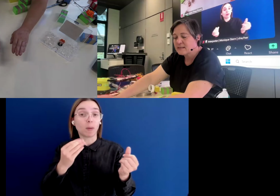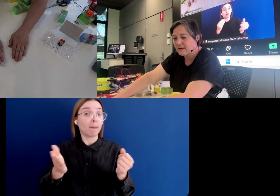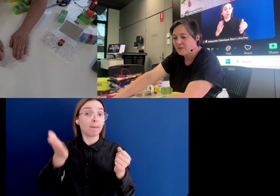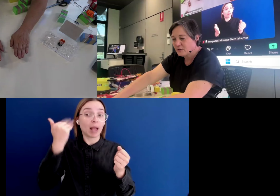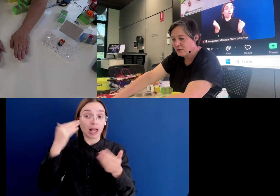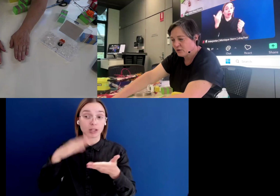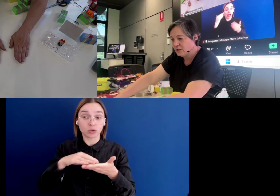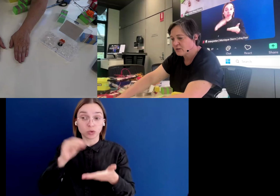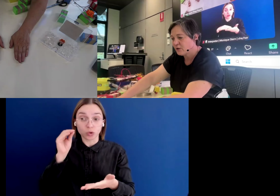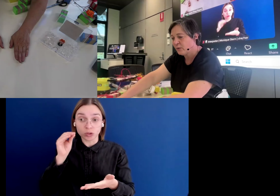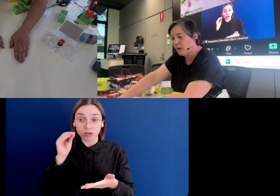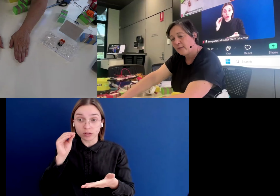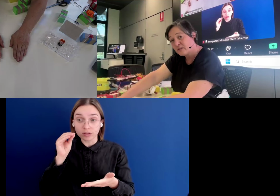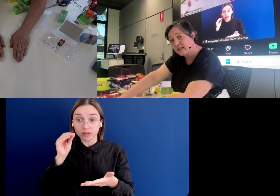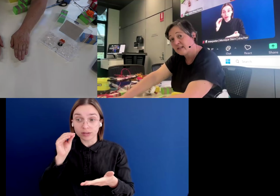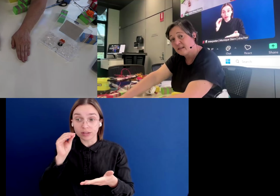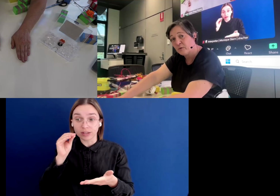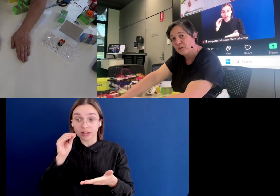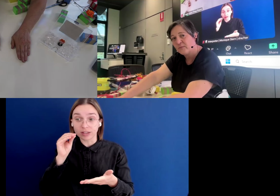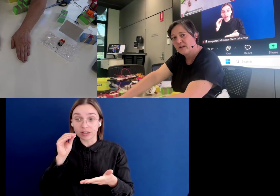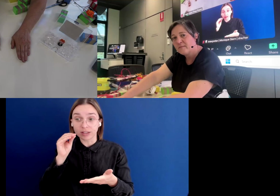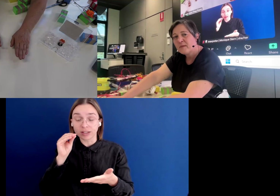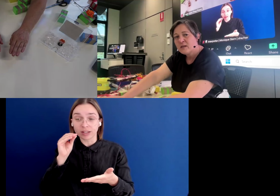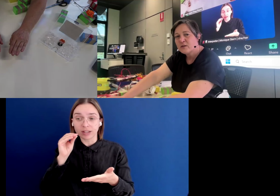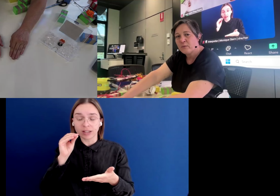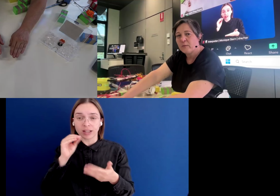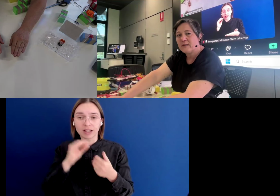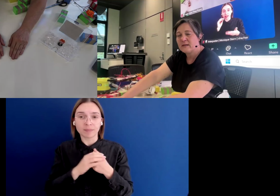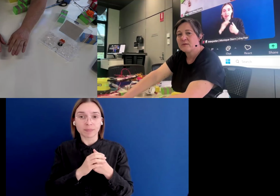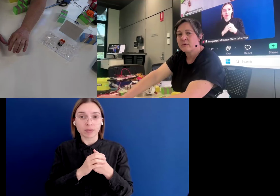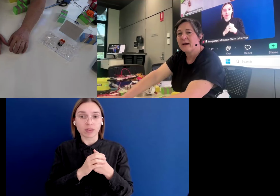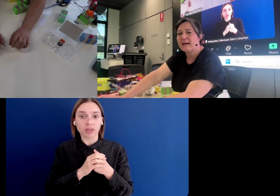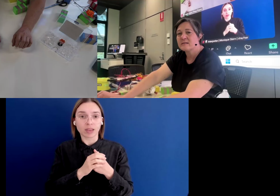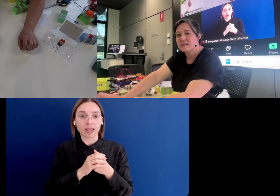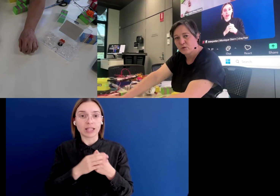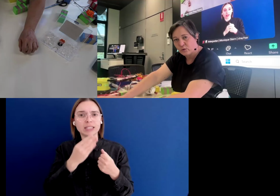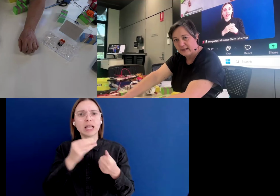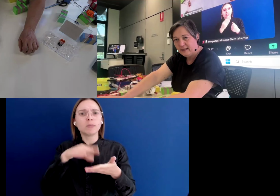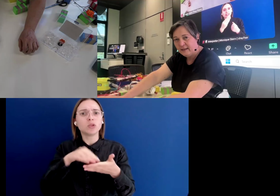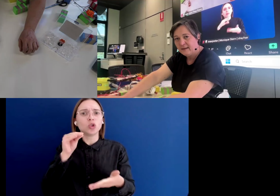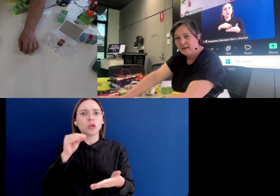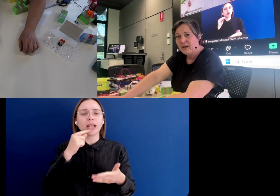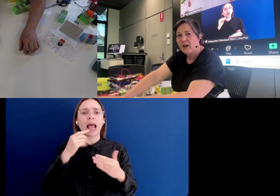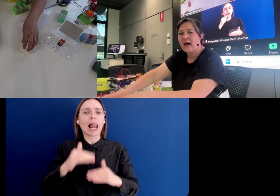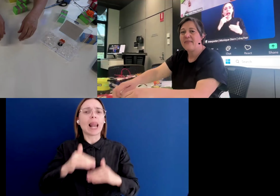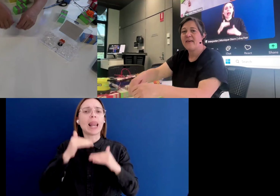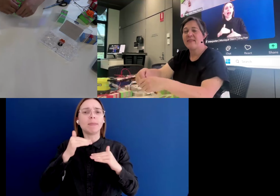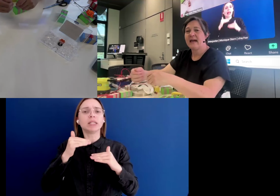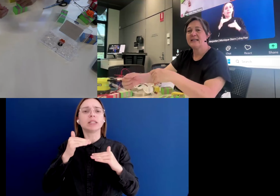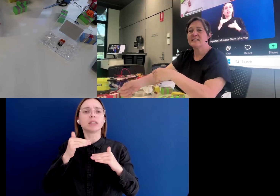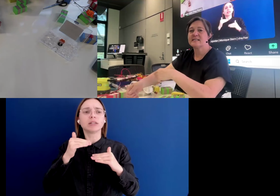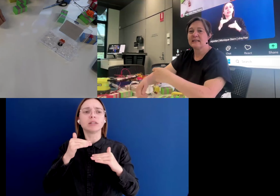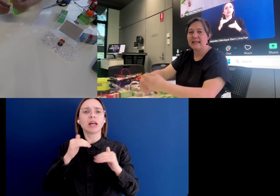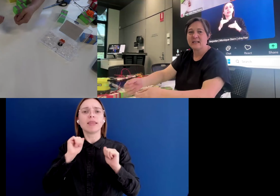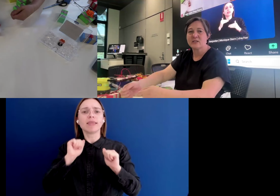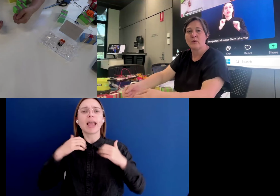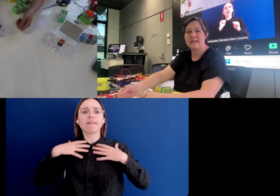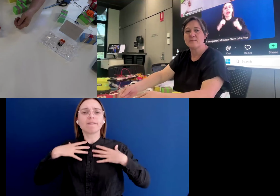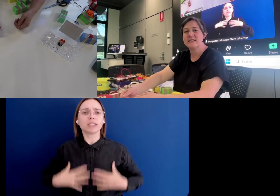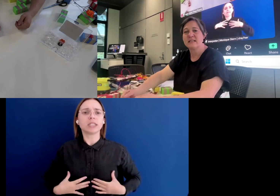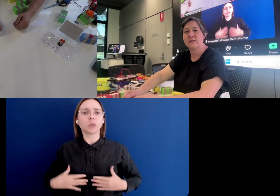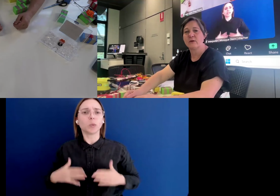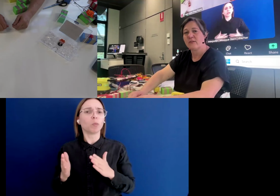There was a set of students who were quite restricted in the movement. So what we did was we made a story, and then they had to